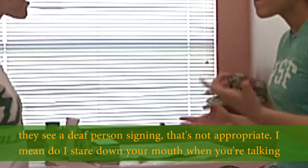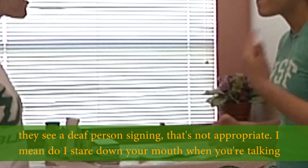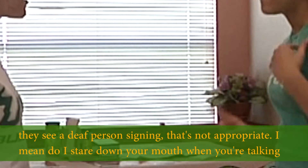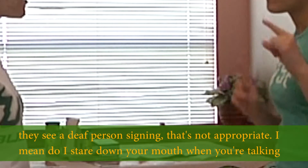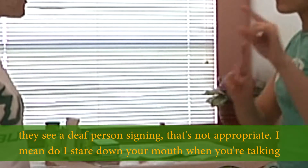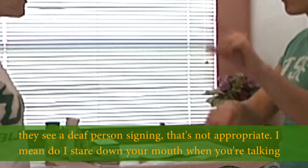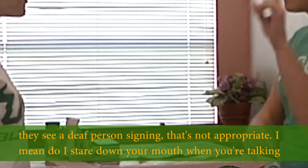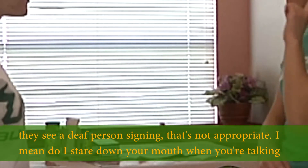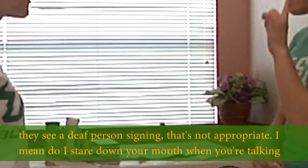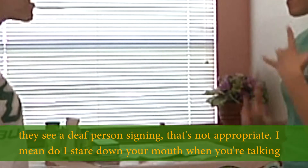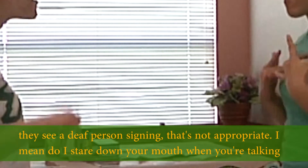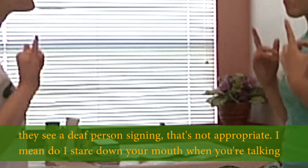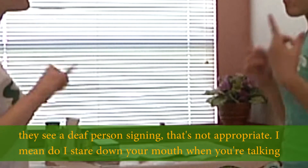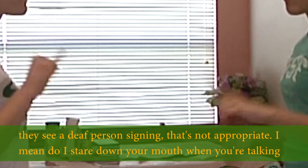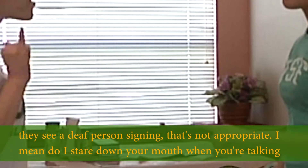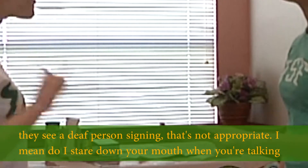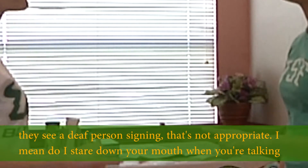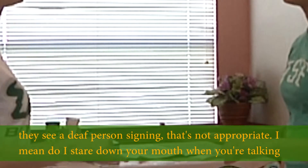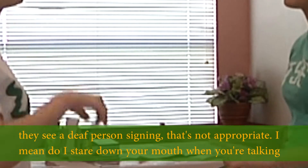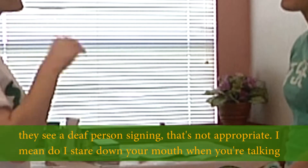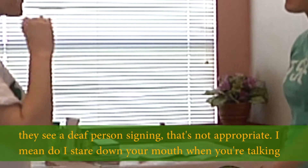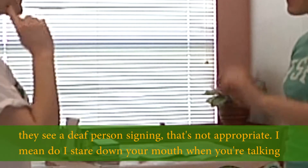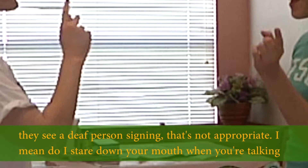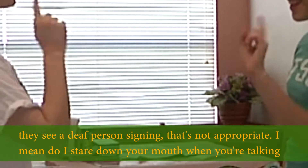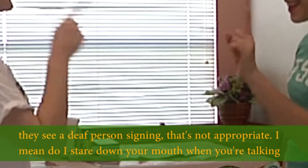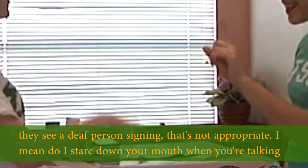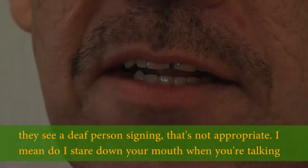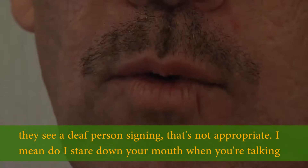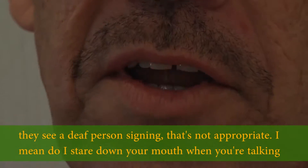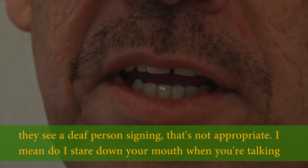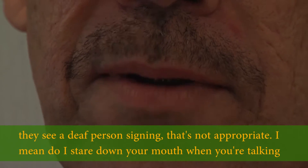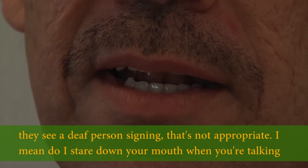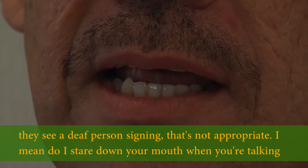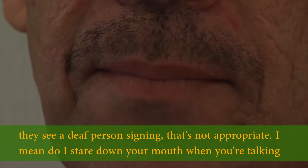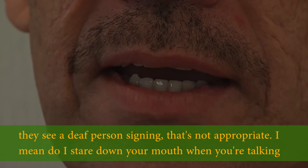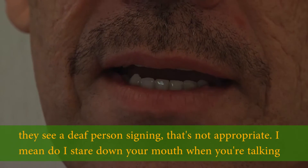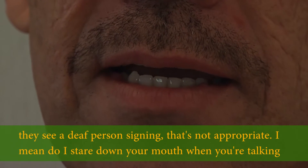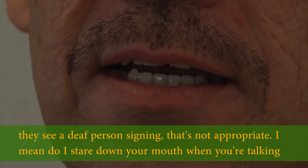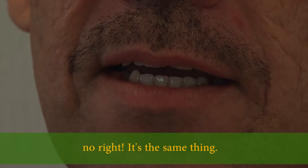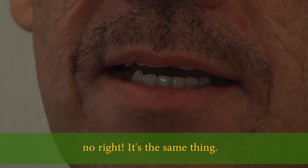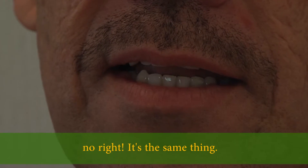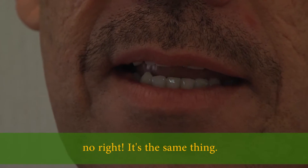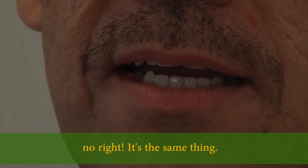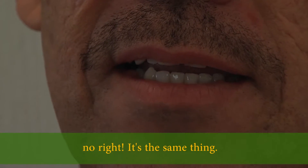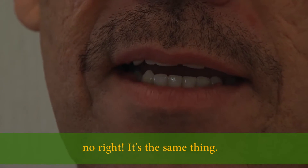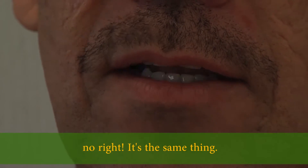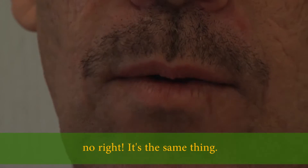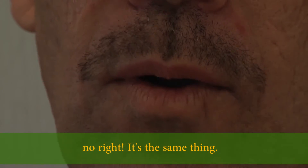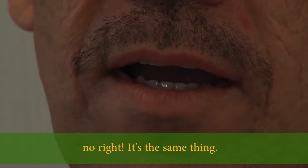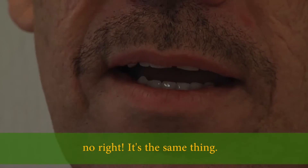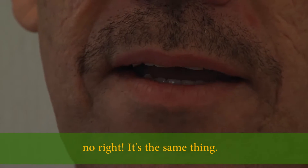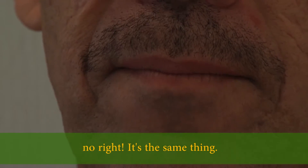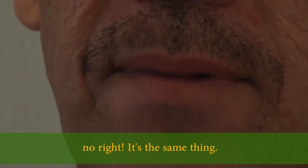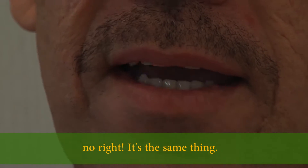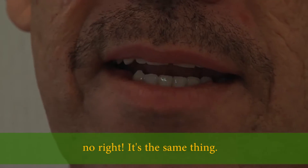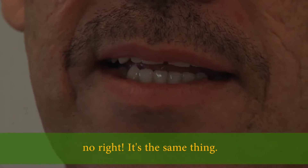signing. That's not appropriate. I mean, do I stare down your mouth when you're talking? No, right? It's the same thing.